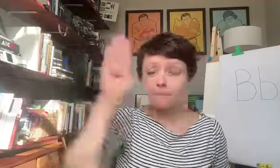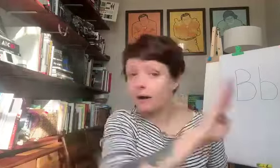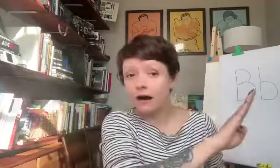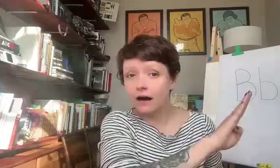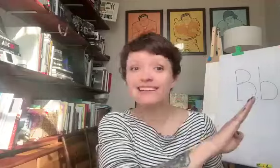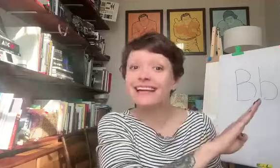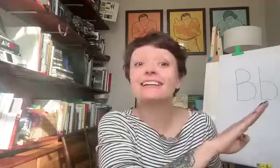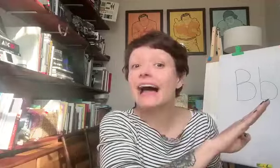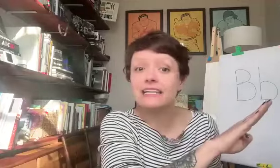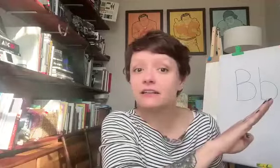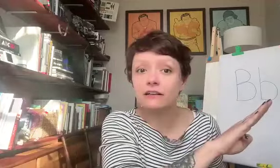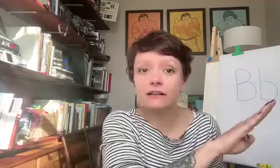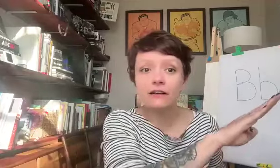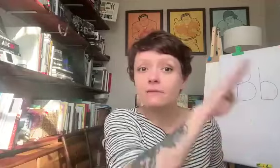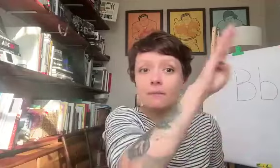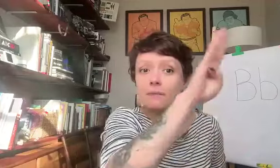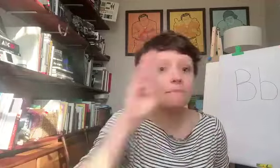B. You like classical? B, B, B, B.